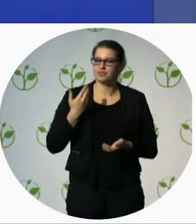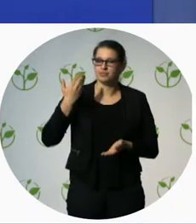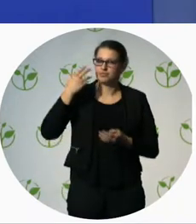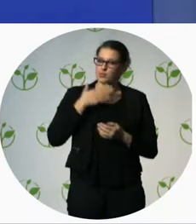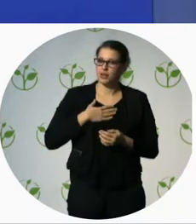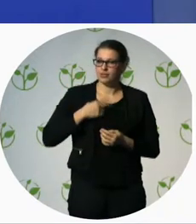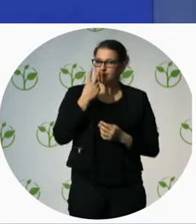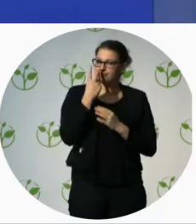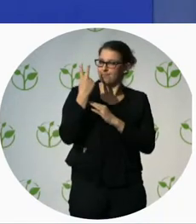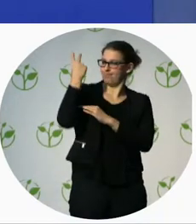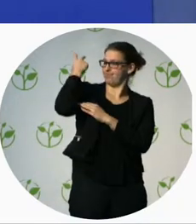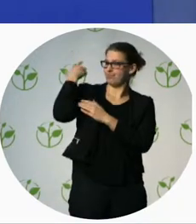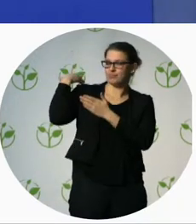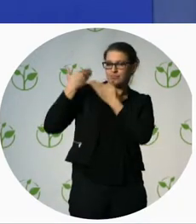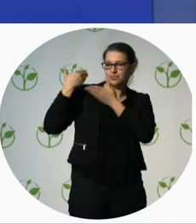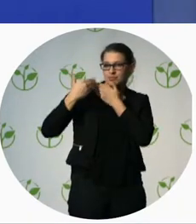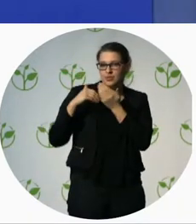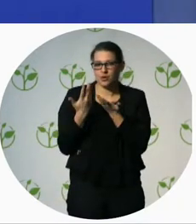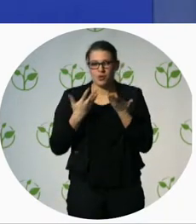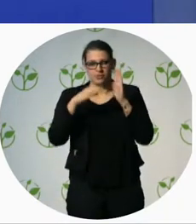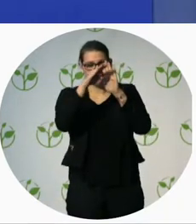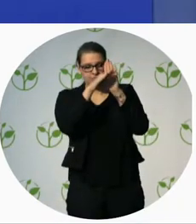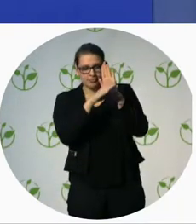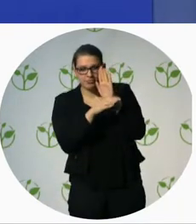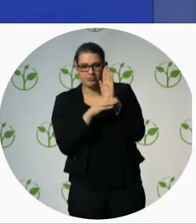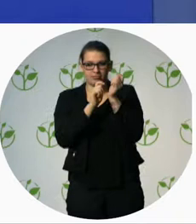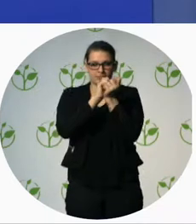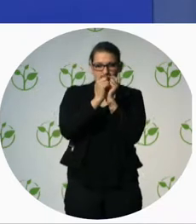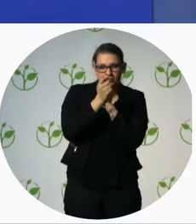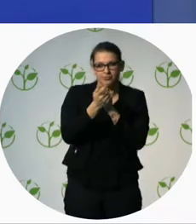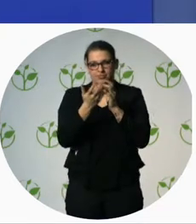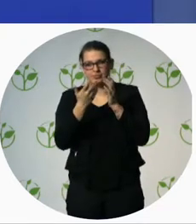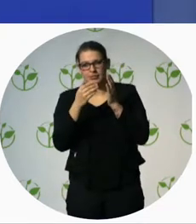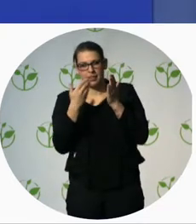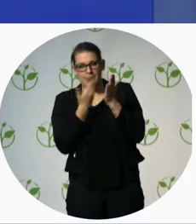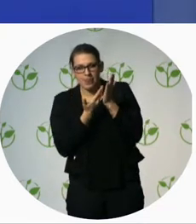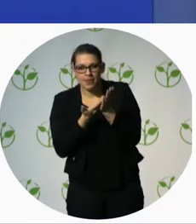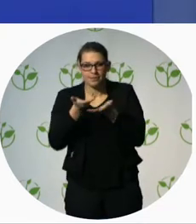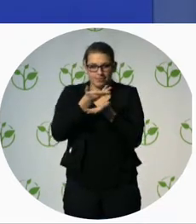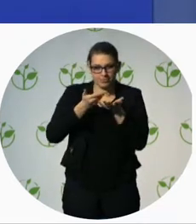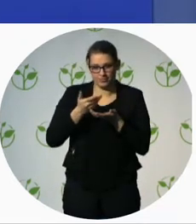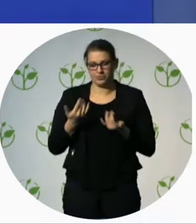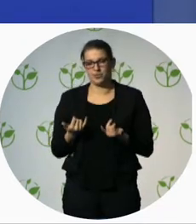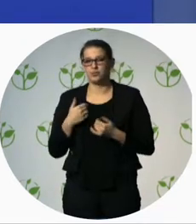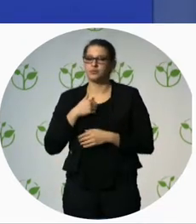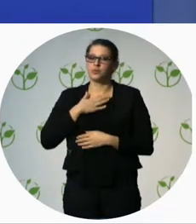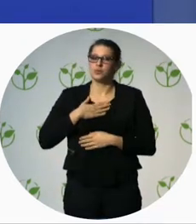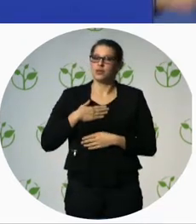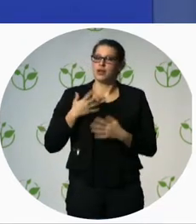feeling was, don't despair. It takes really time. Today we have the convention.